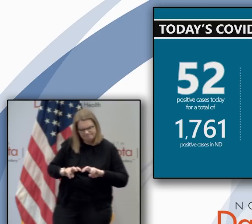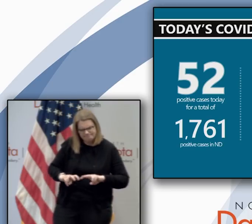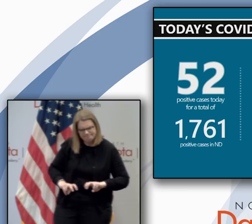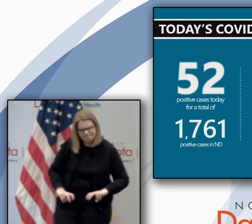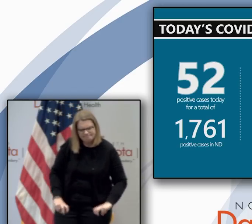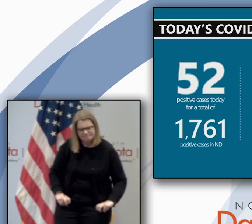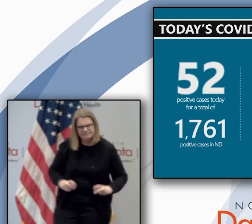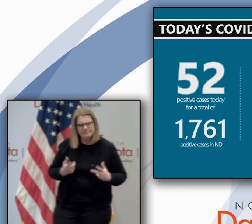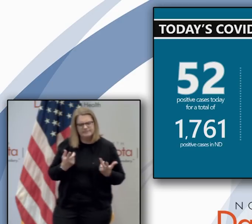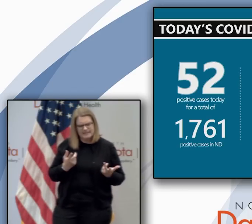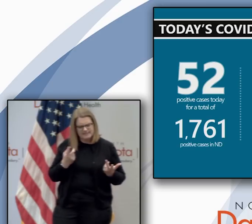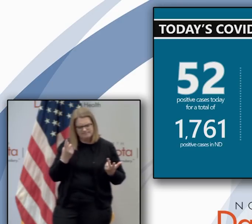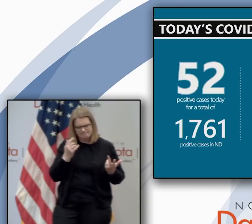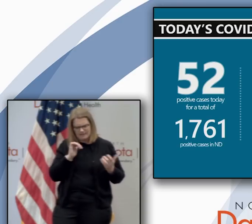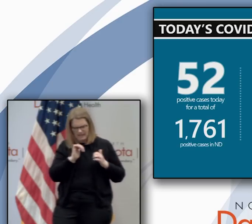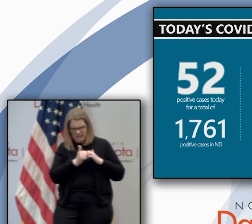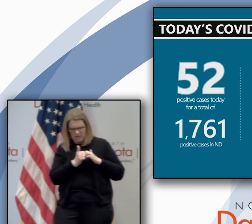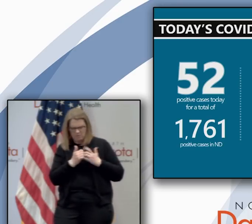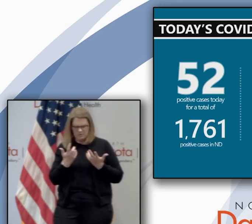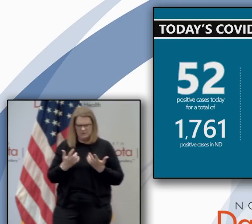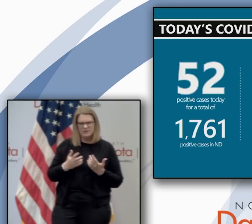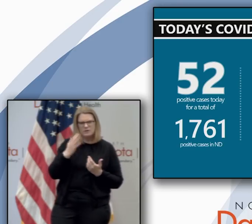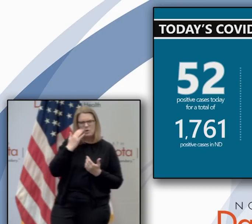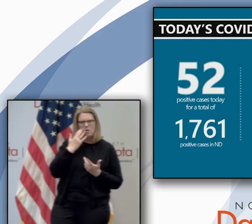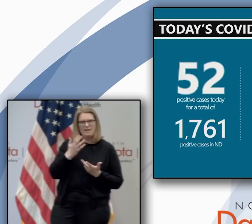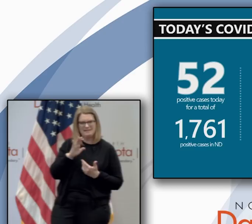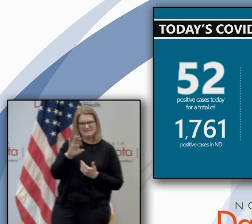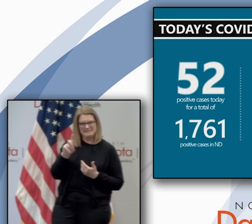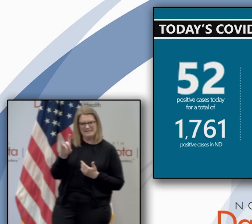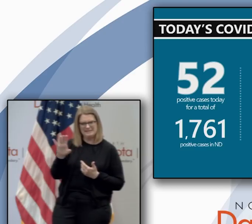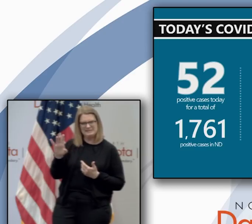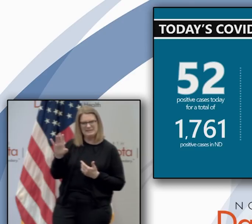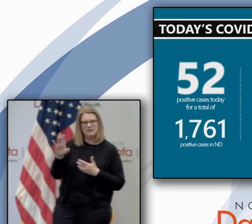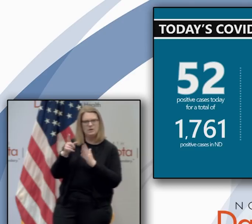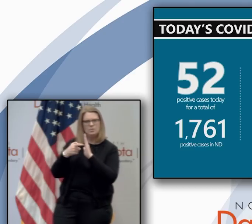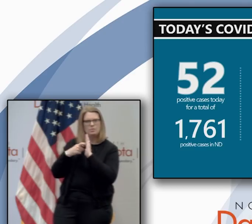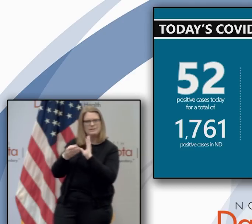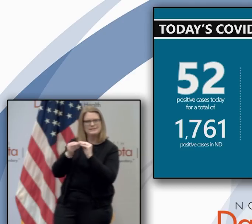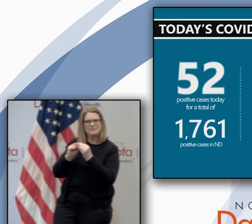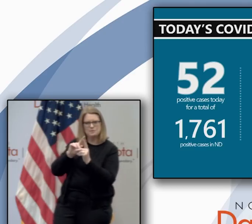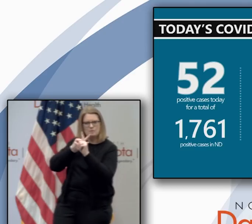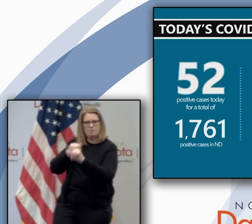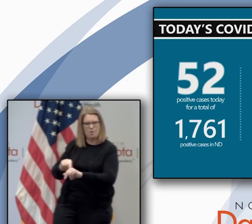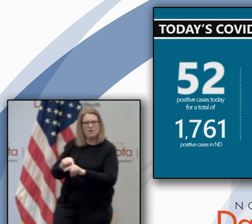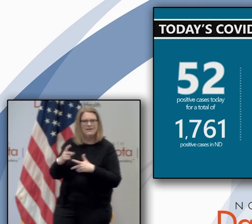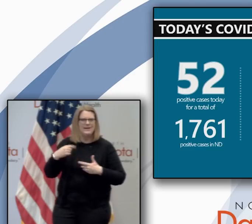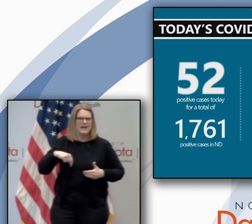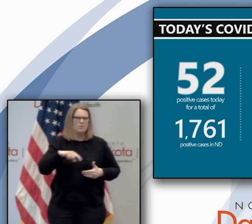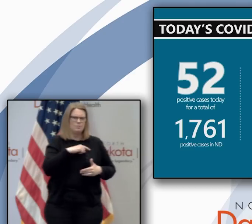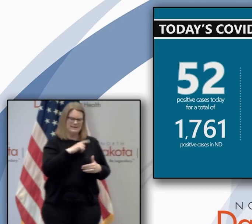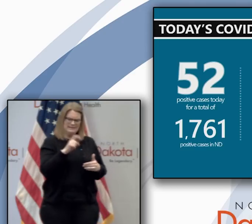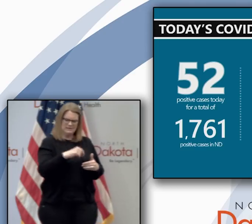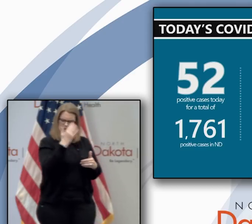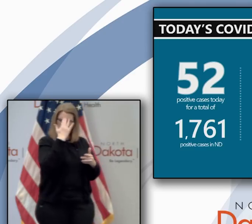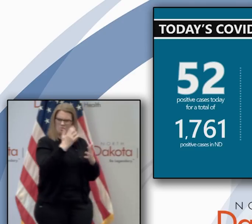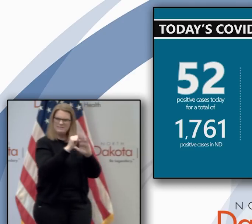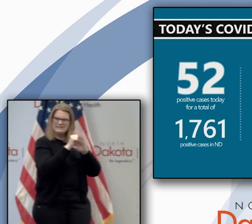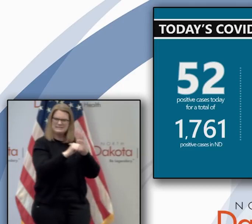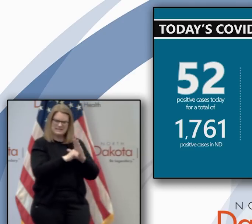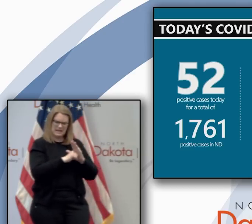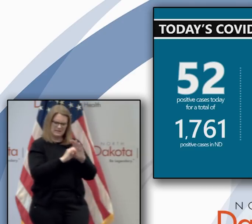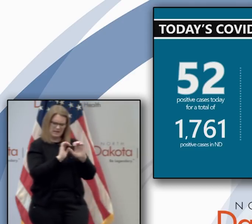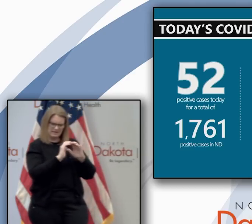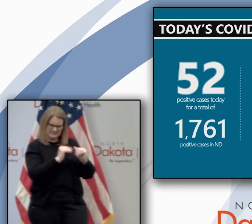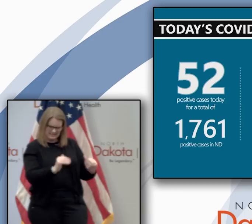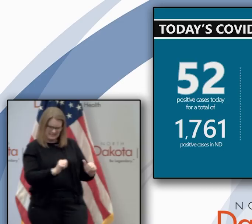about how the CDC wants numbers reported and more about how our systems work within the state as we've scaled them up.